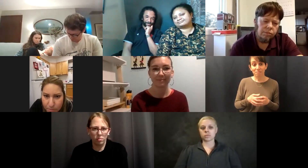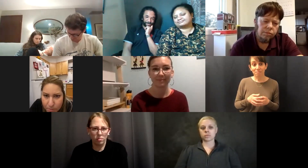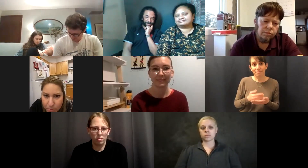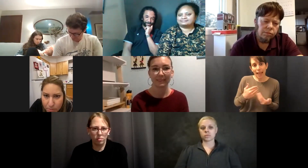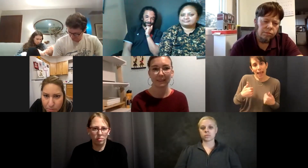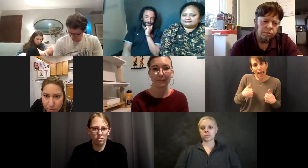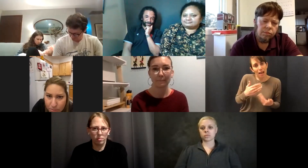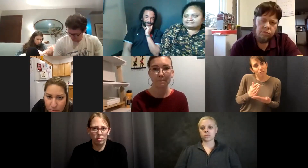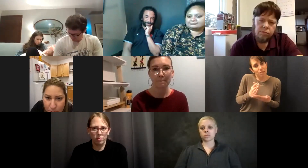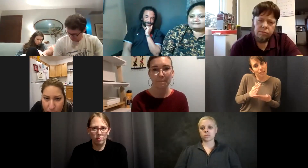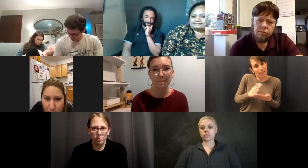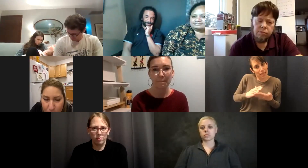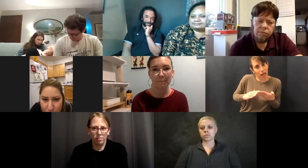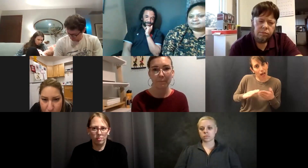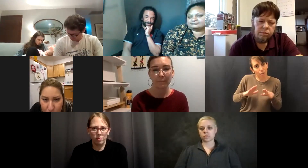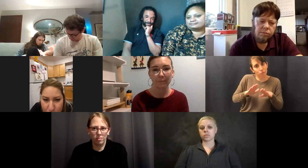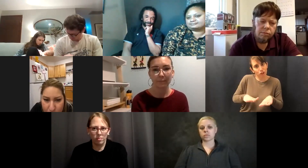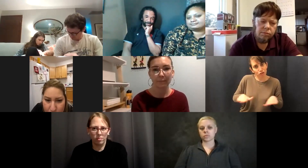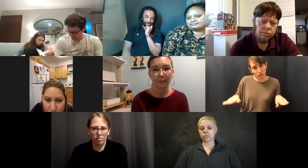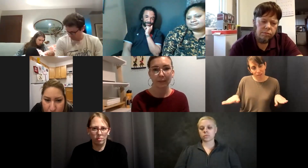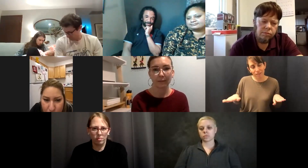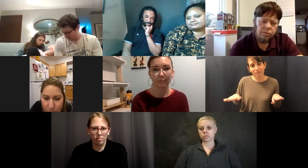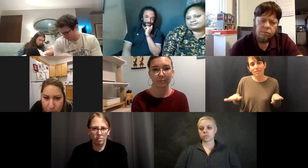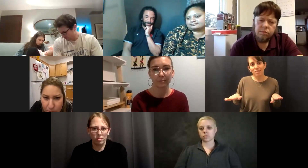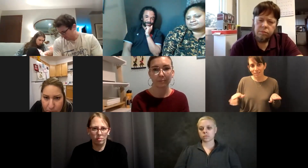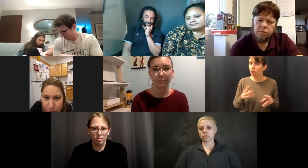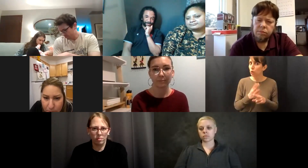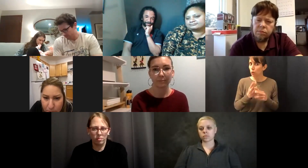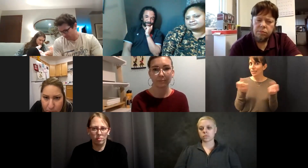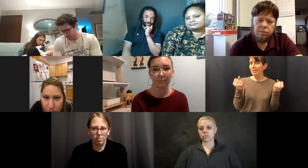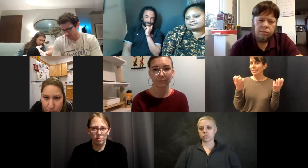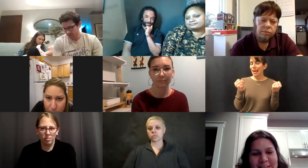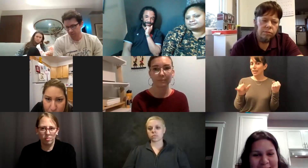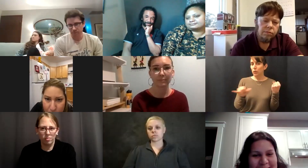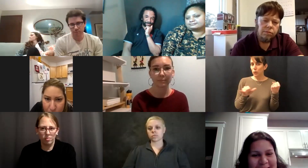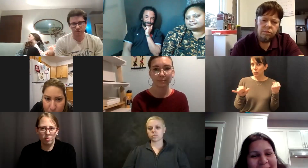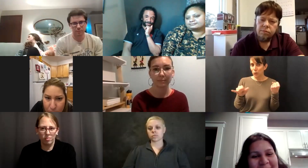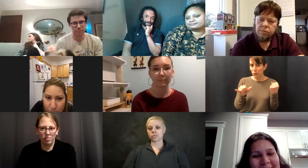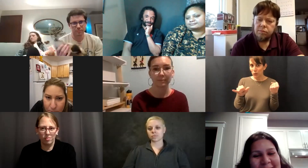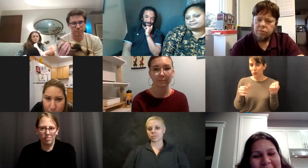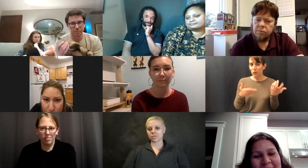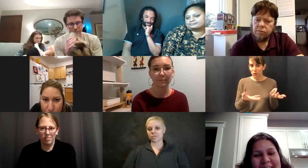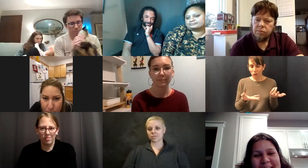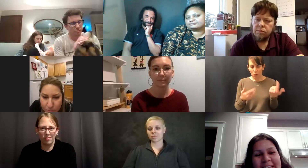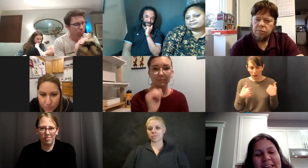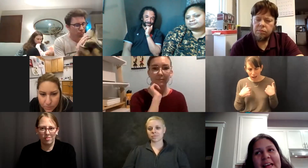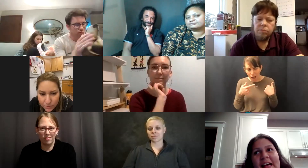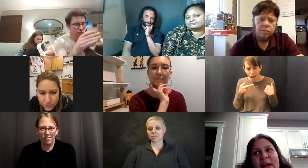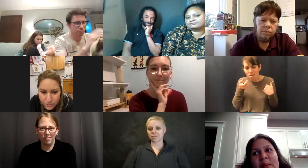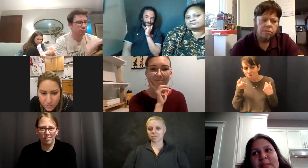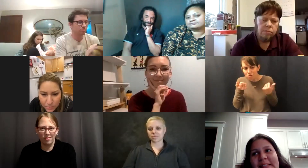some children, they are using the sign language and I can't understand. I was